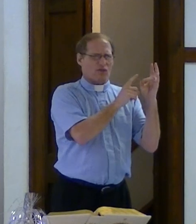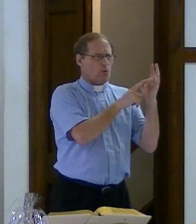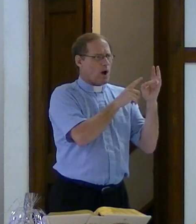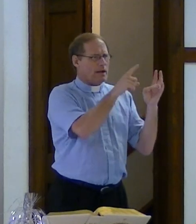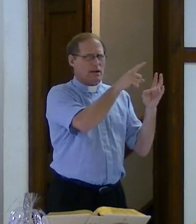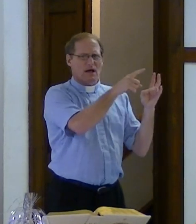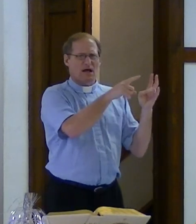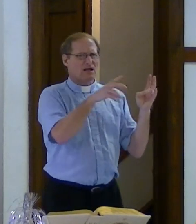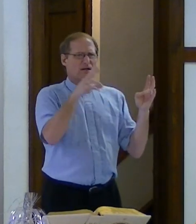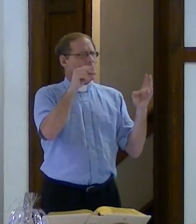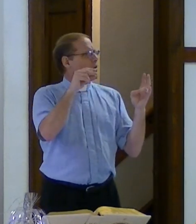seventh one, no.